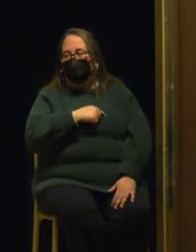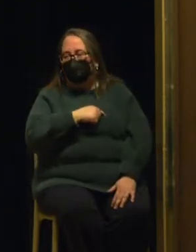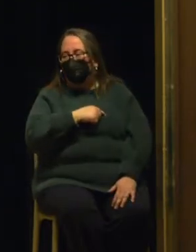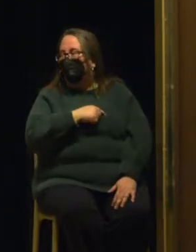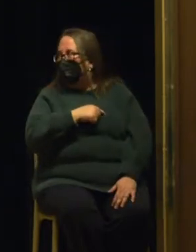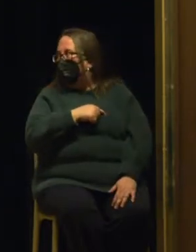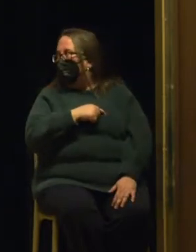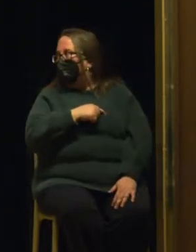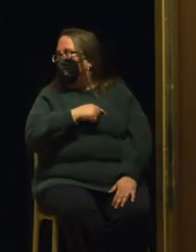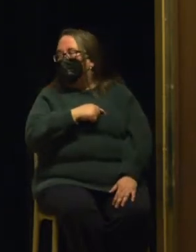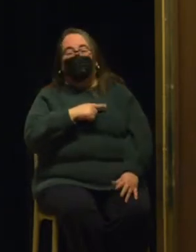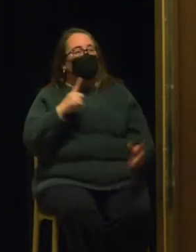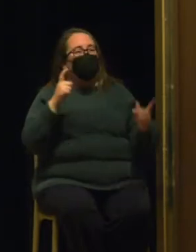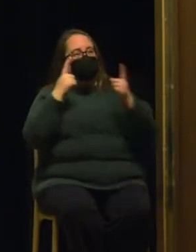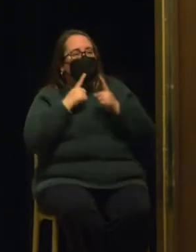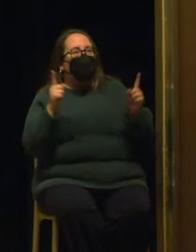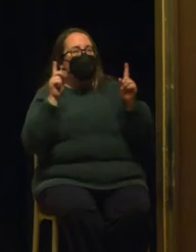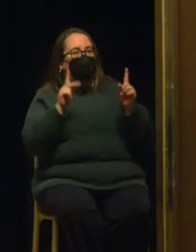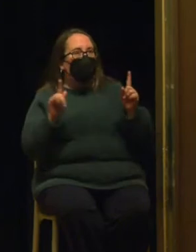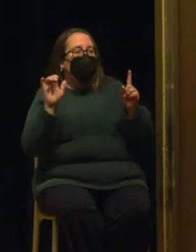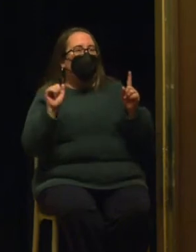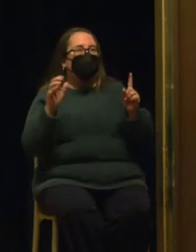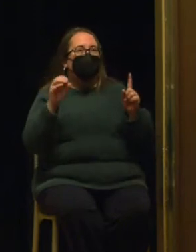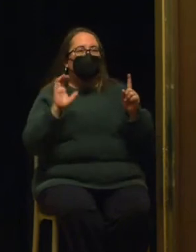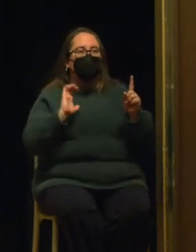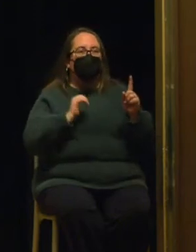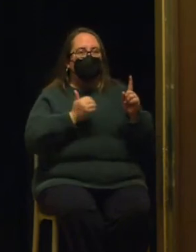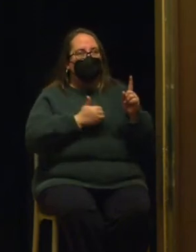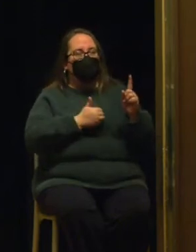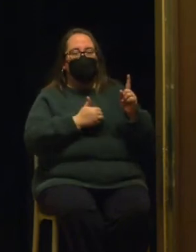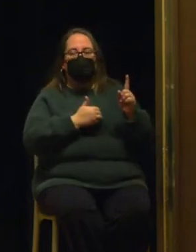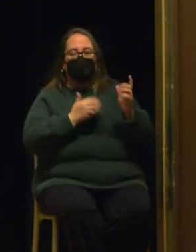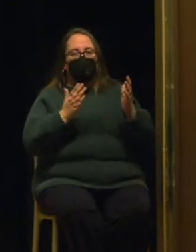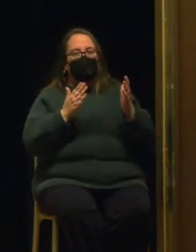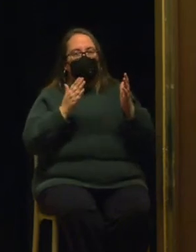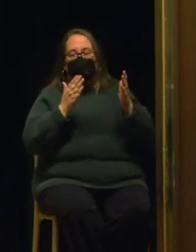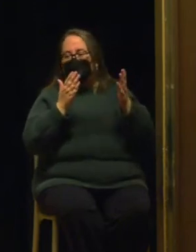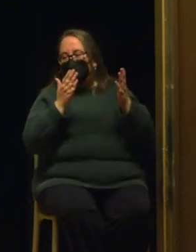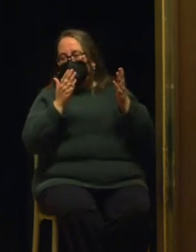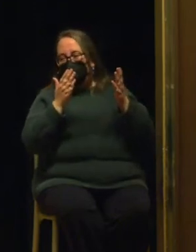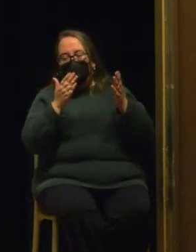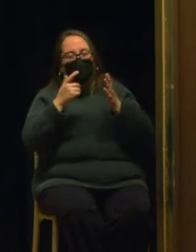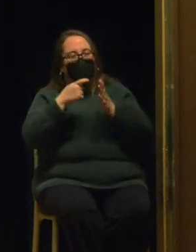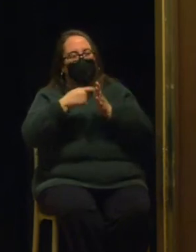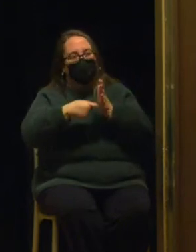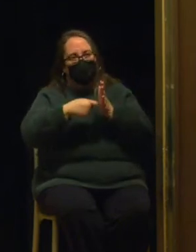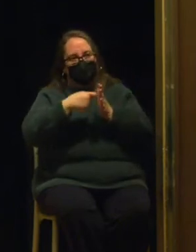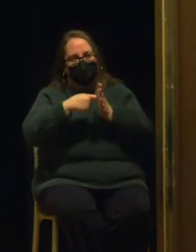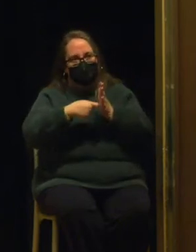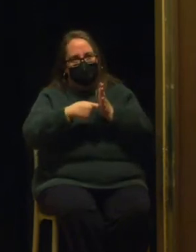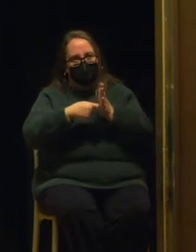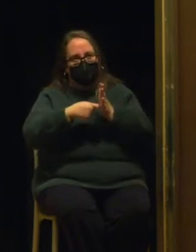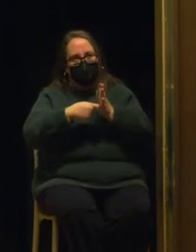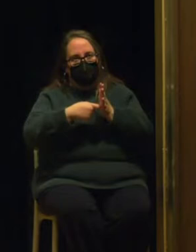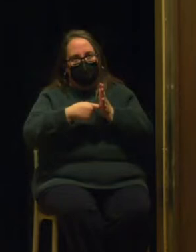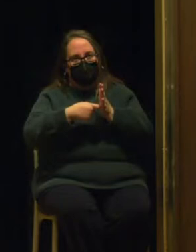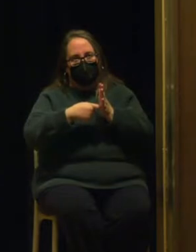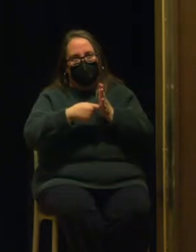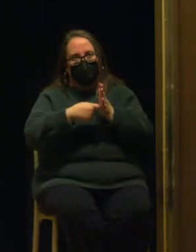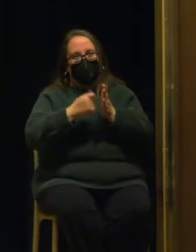go public. Awesome. And so our offering price, I still have all these numbers in my head. Our offering price